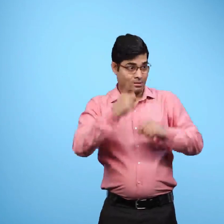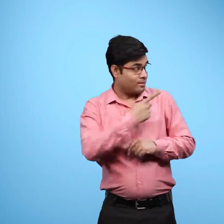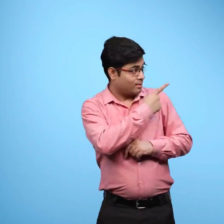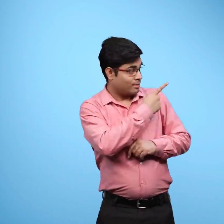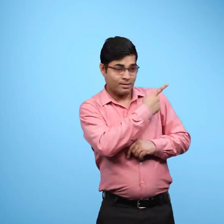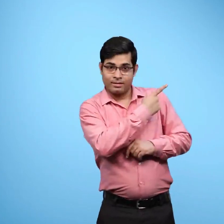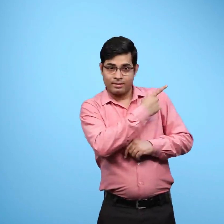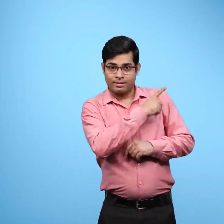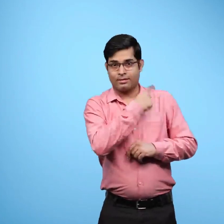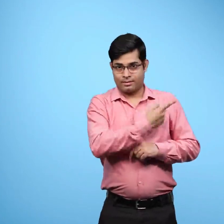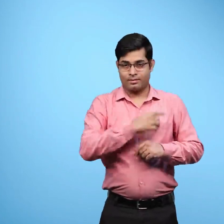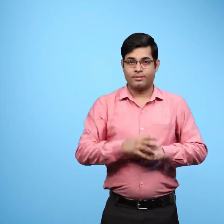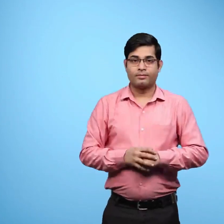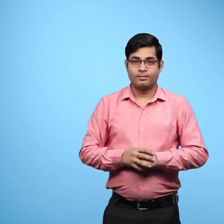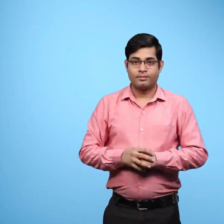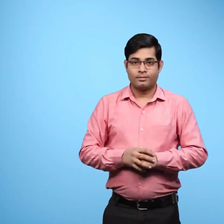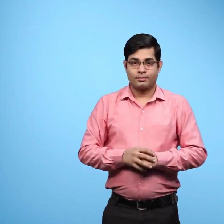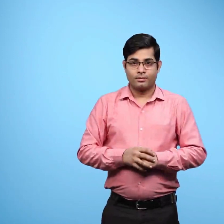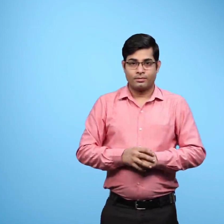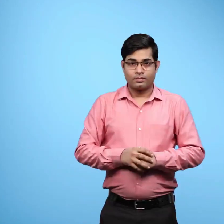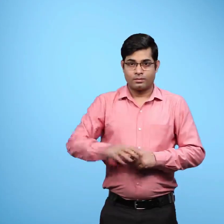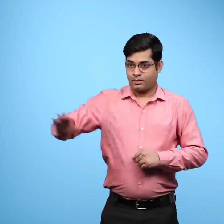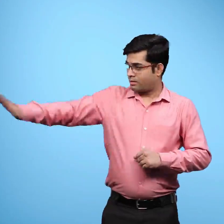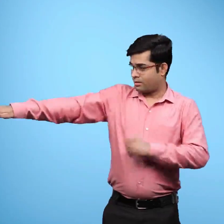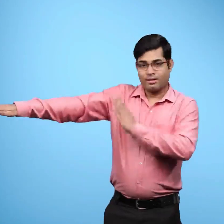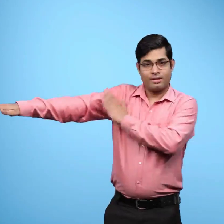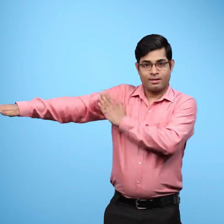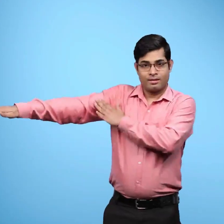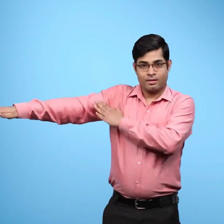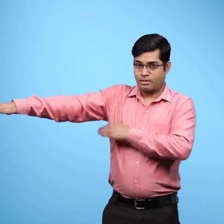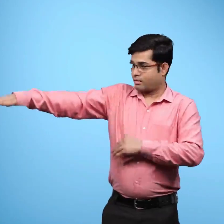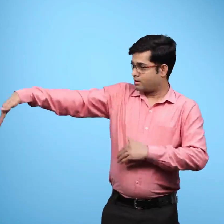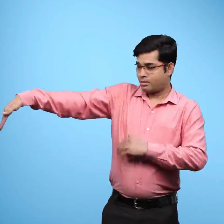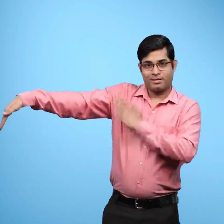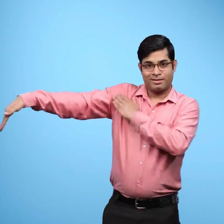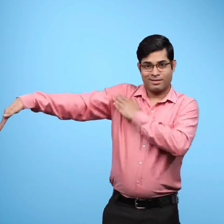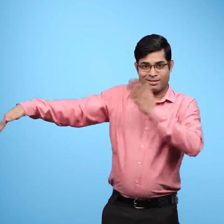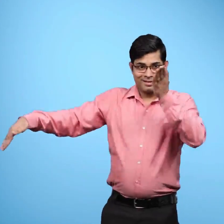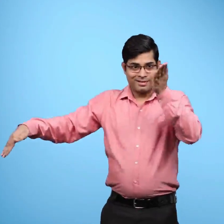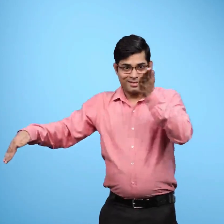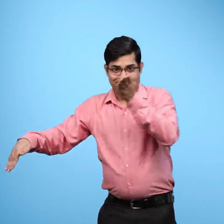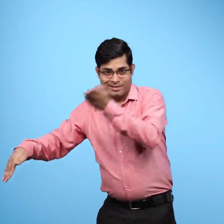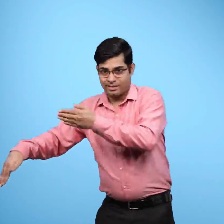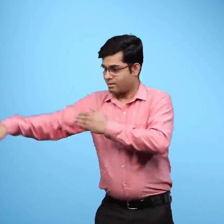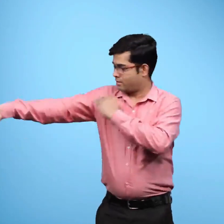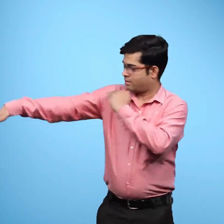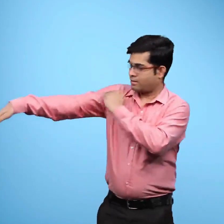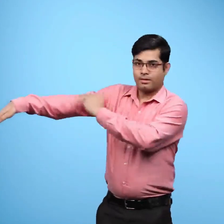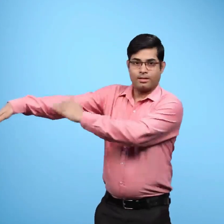In picture 4, left arm is slanting away from the body and palm is pointing towards